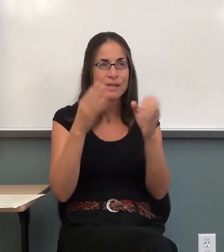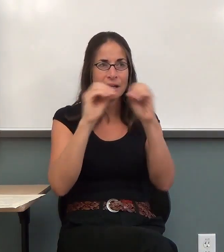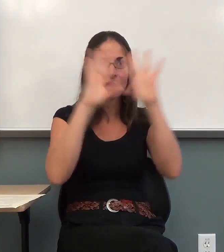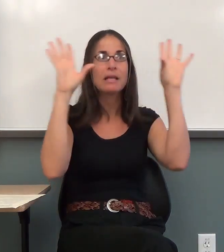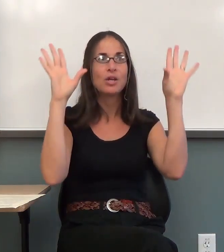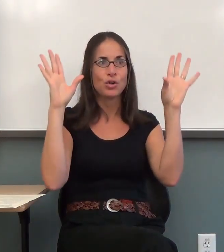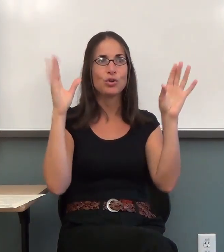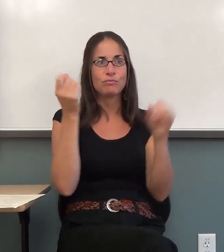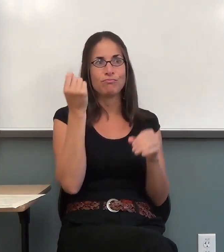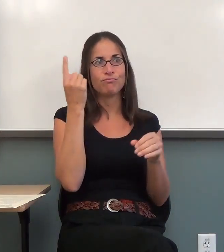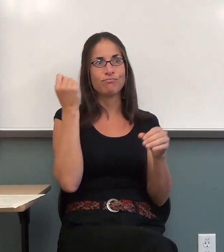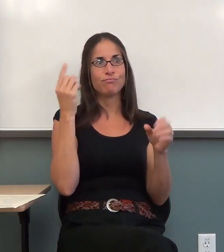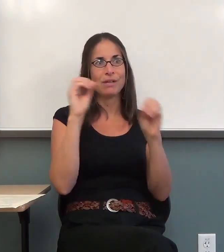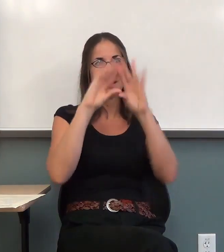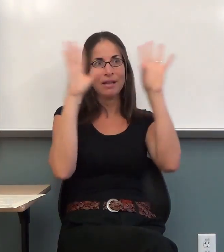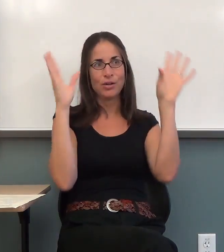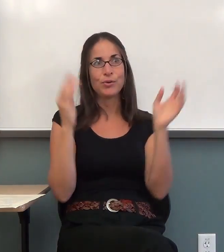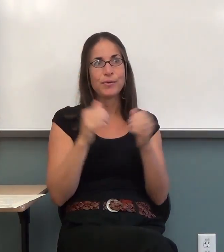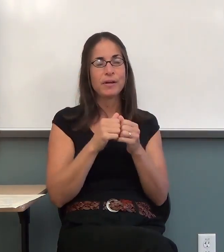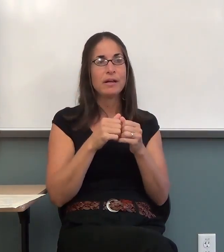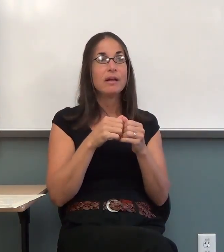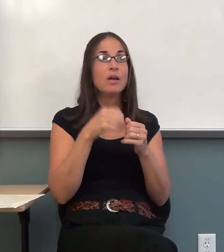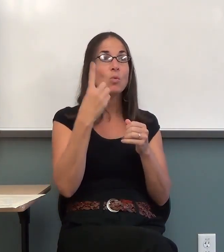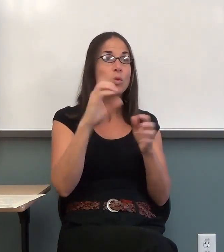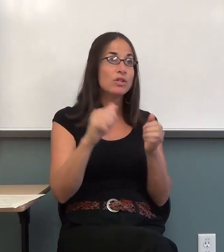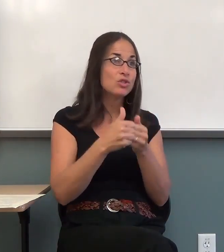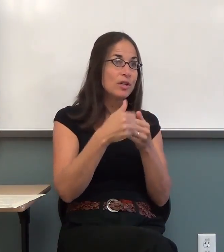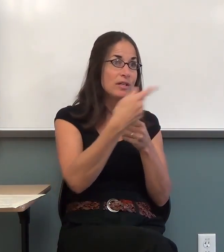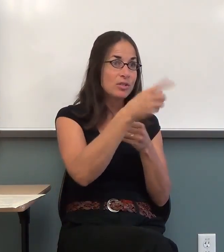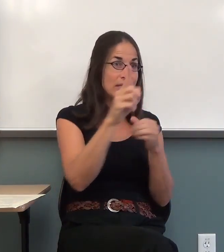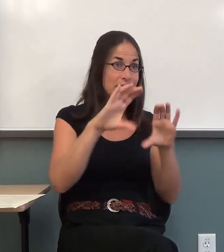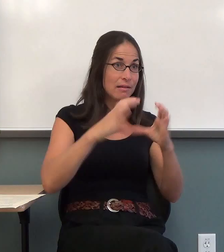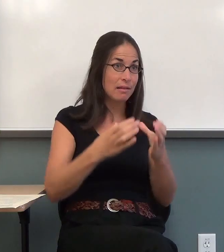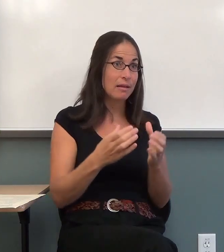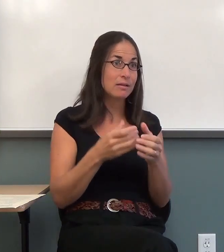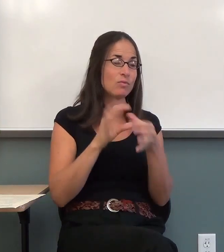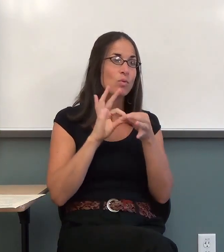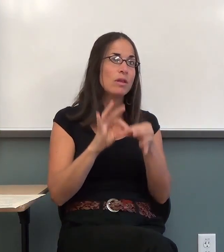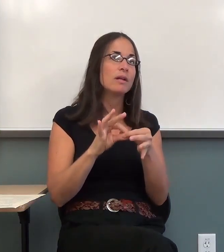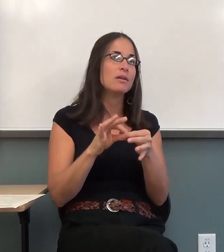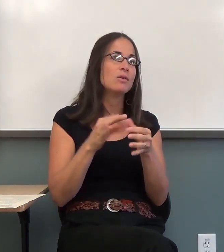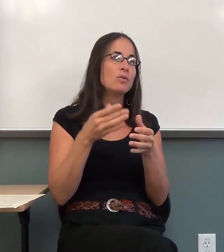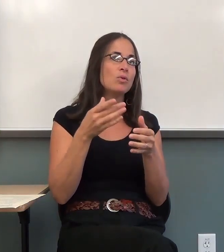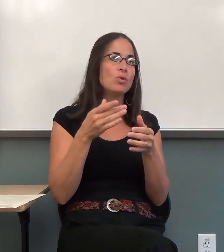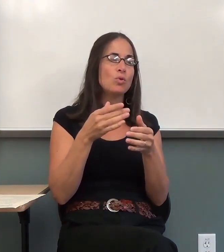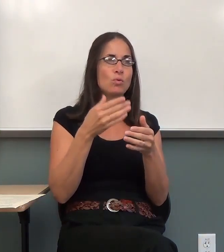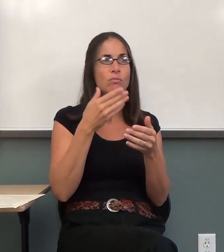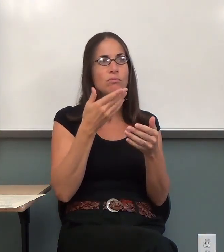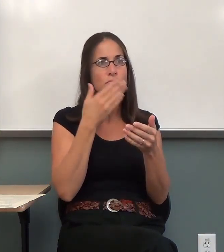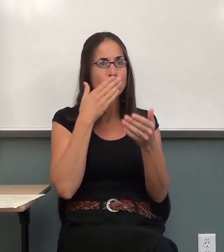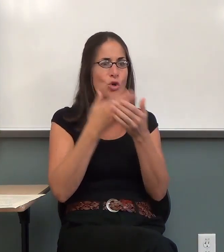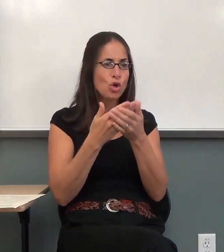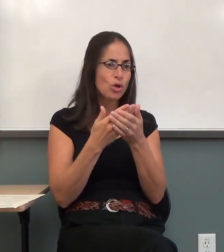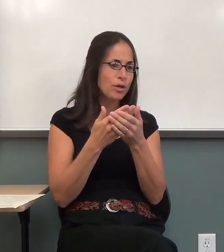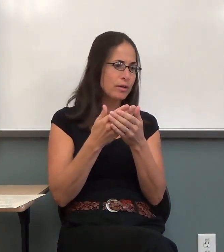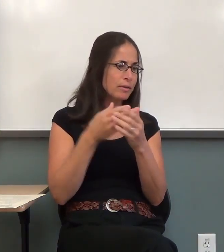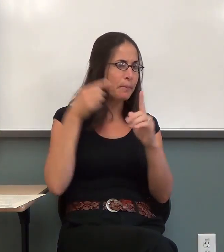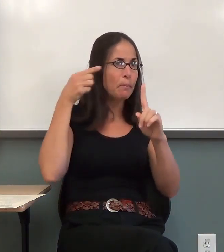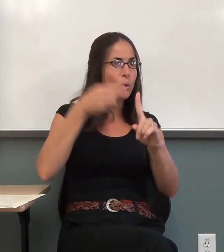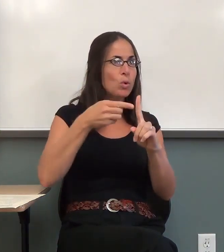of the biggest challenges that this class has in relationship to getting good, solid points on its homework, on